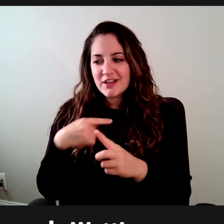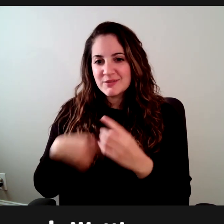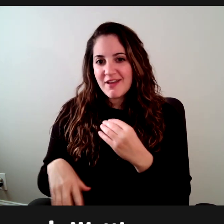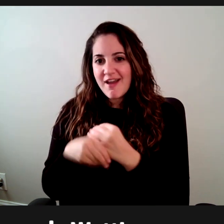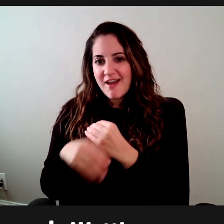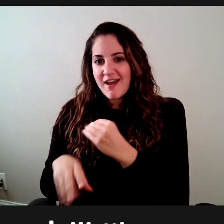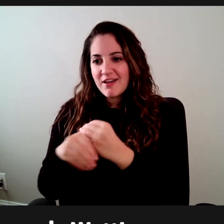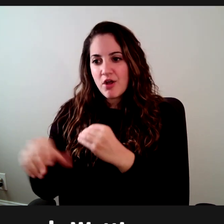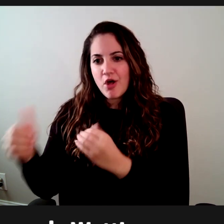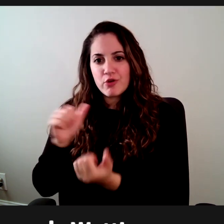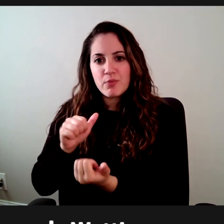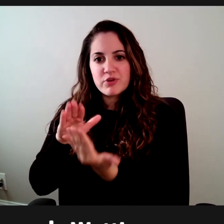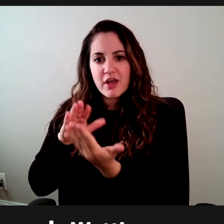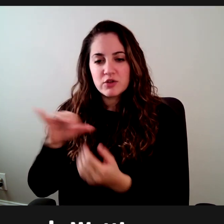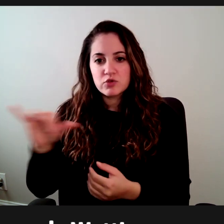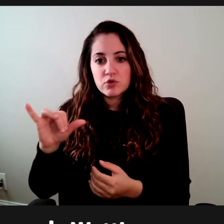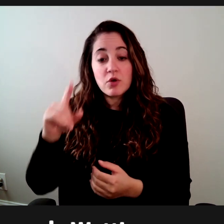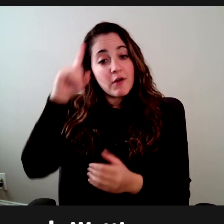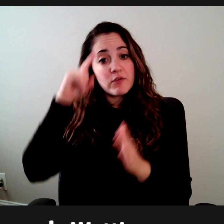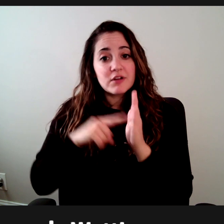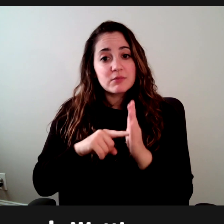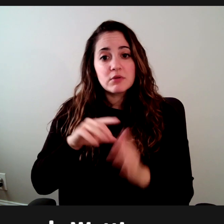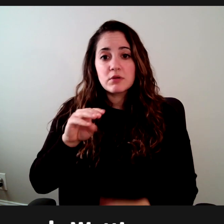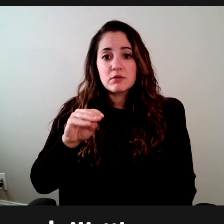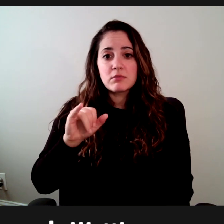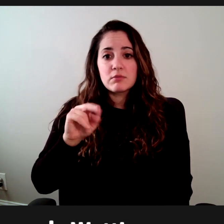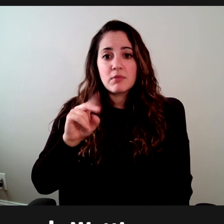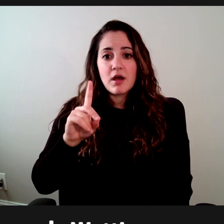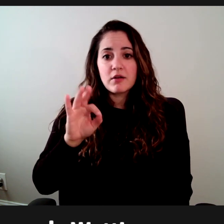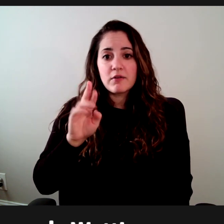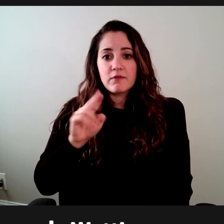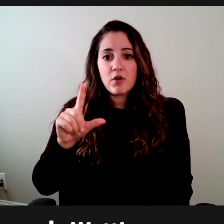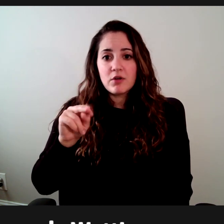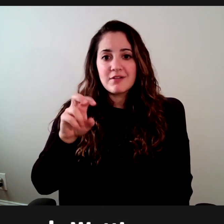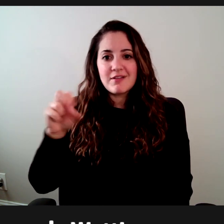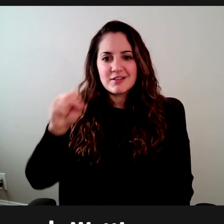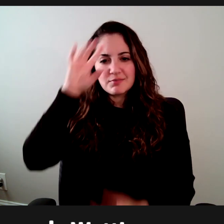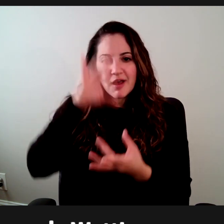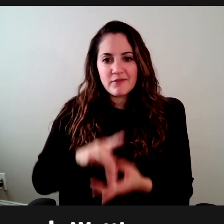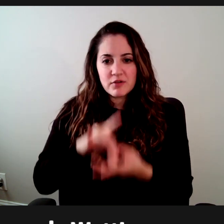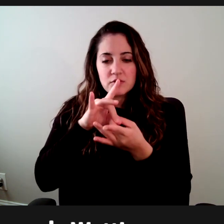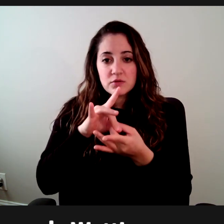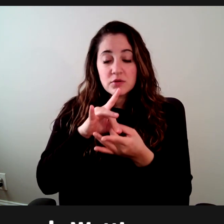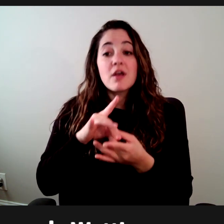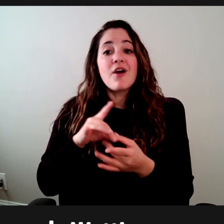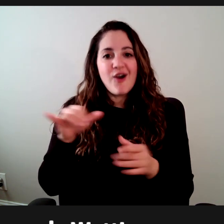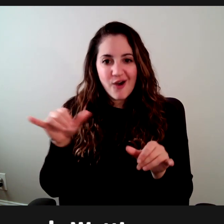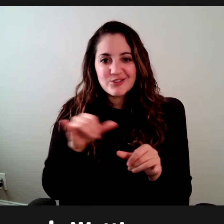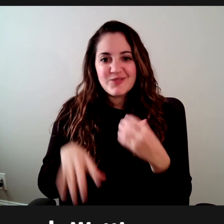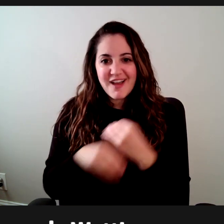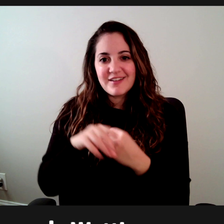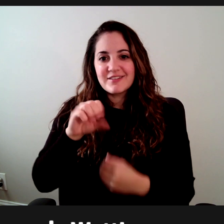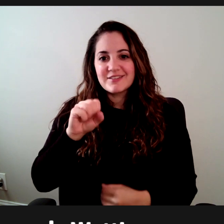also draw in from other modalities like mindfulness, even a little bit of the somatic experiencing